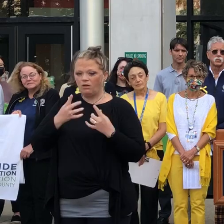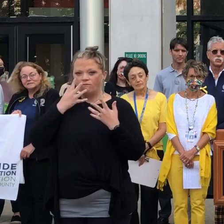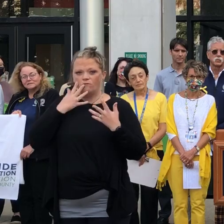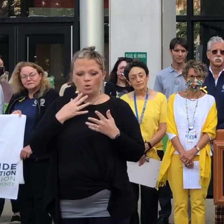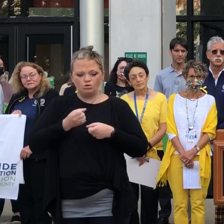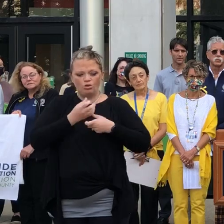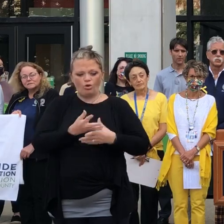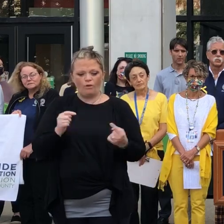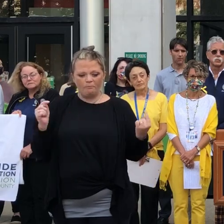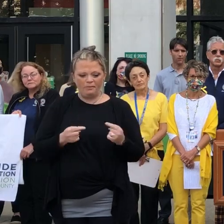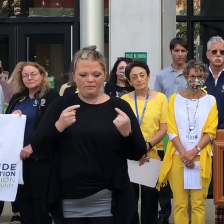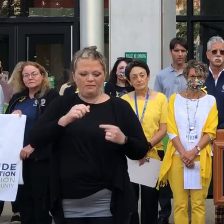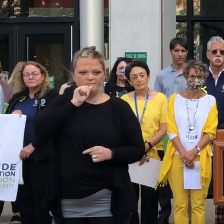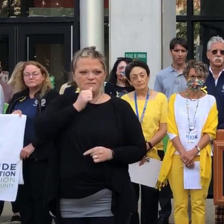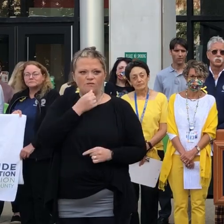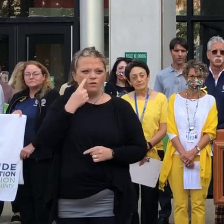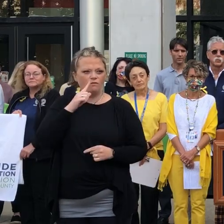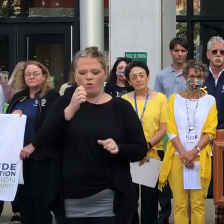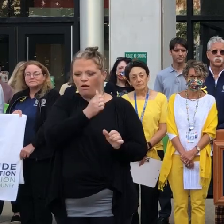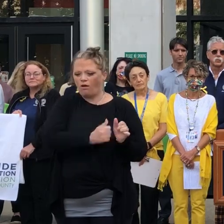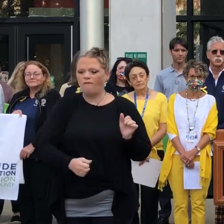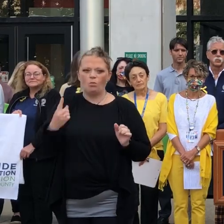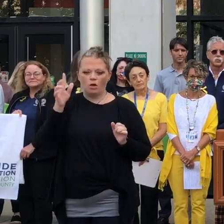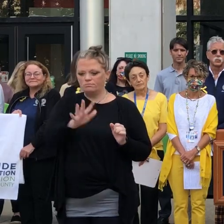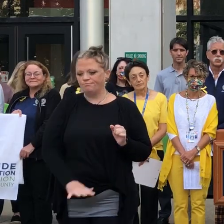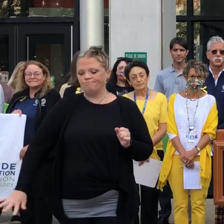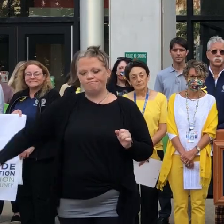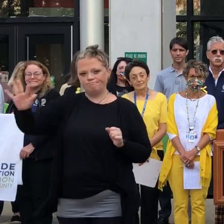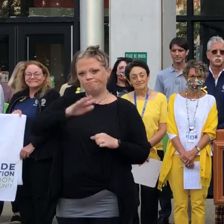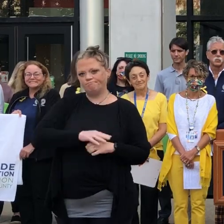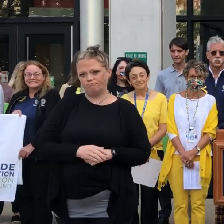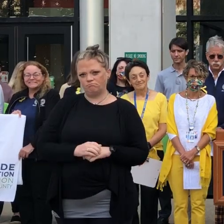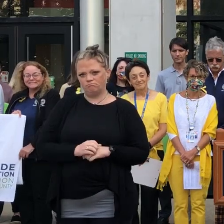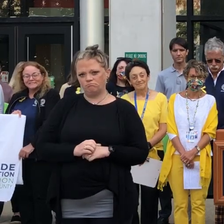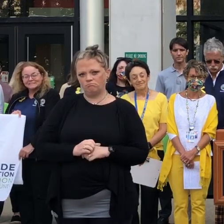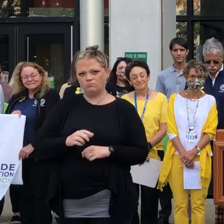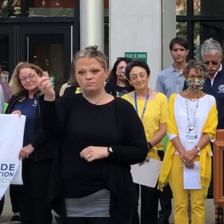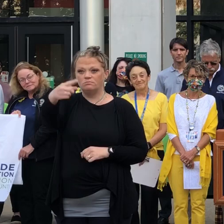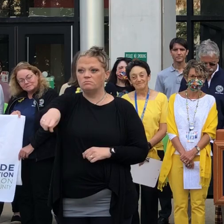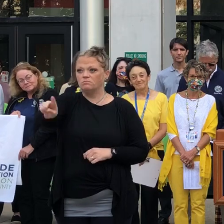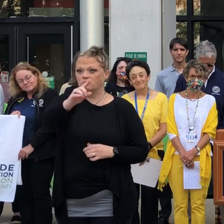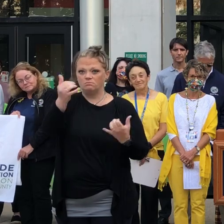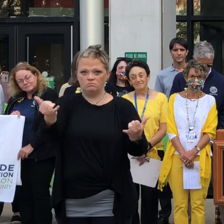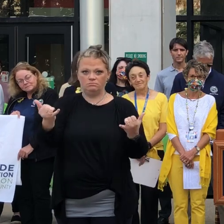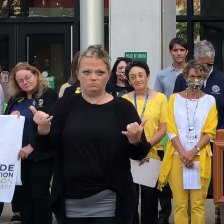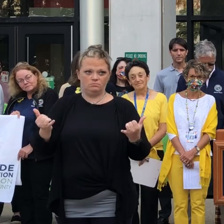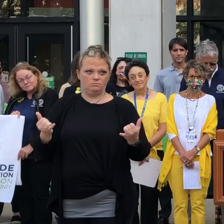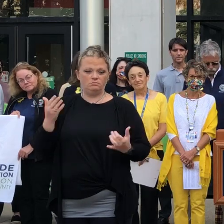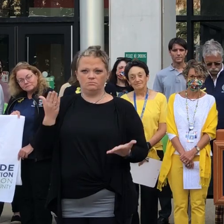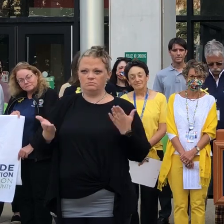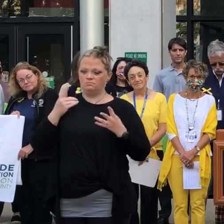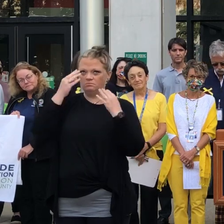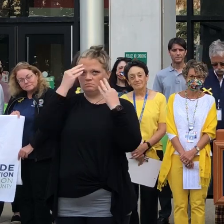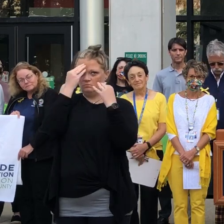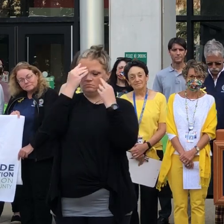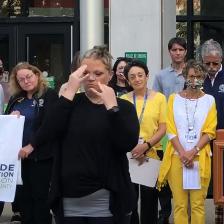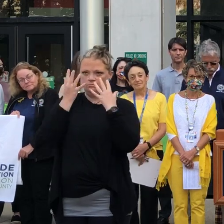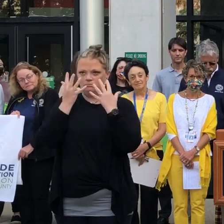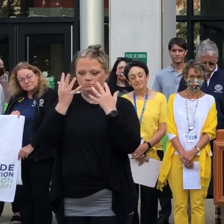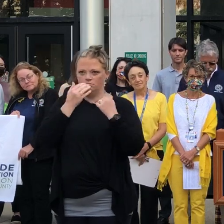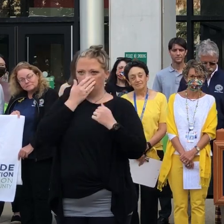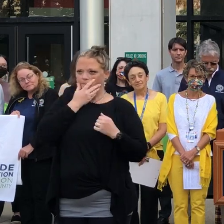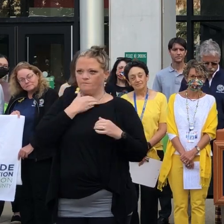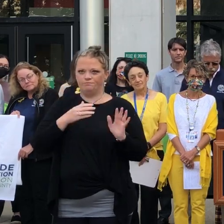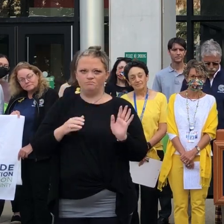and suffering for everyone around them. So to those who are out there who may be thinking